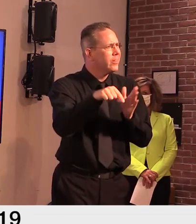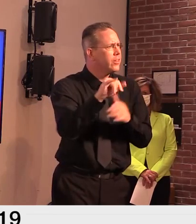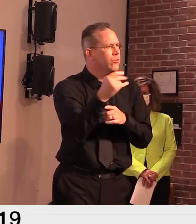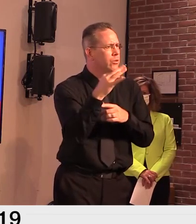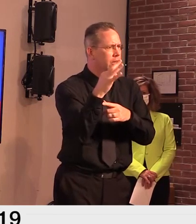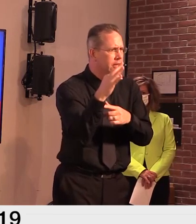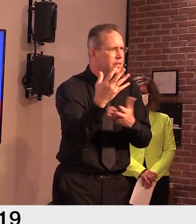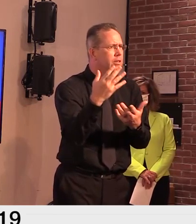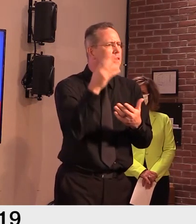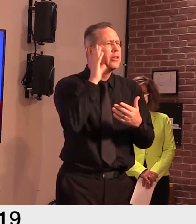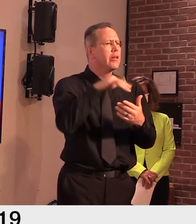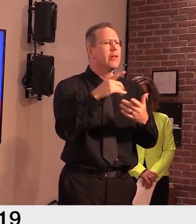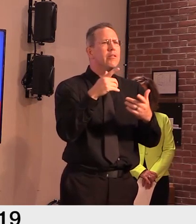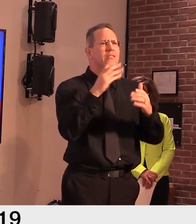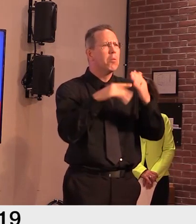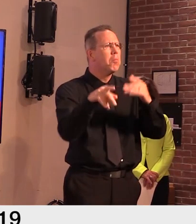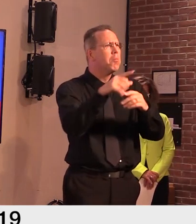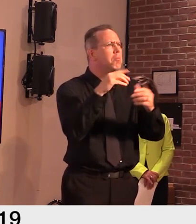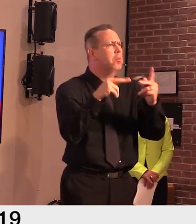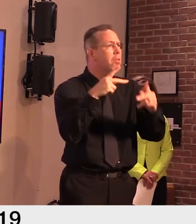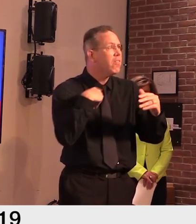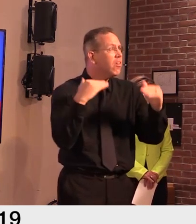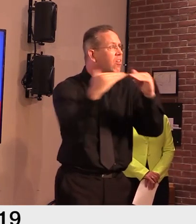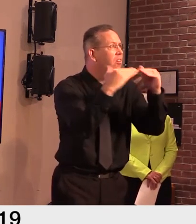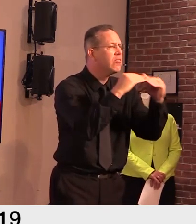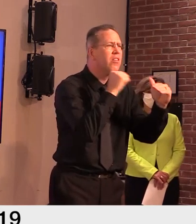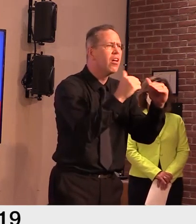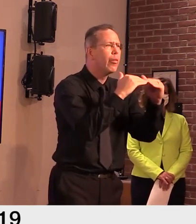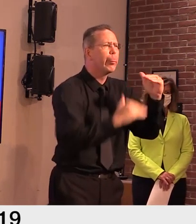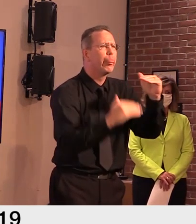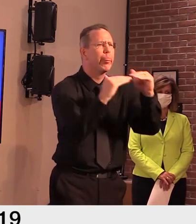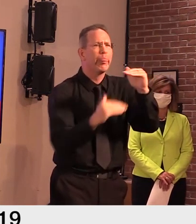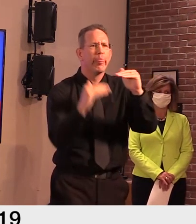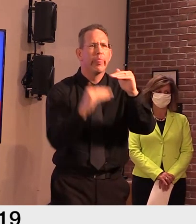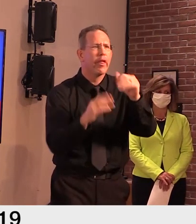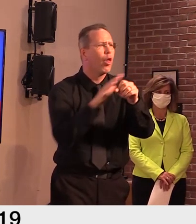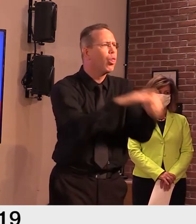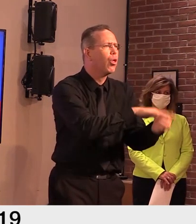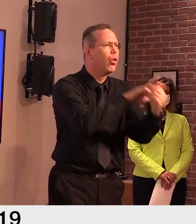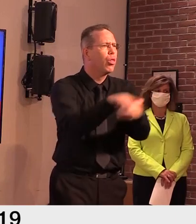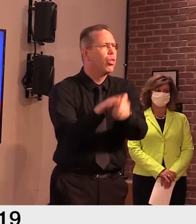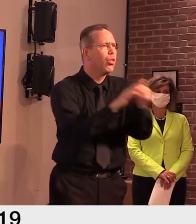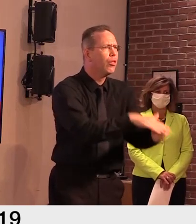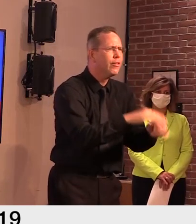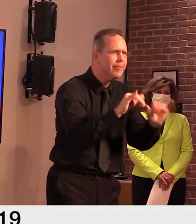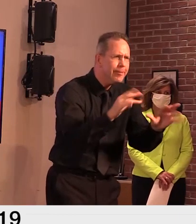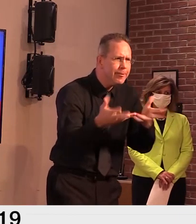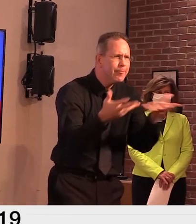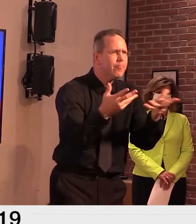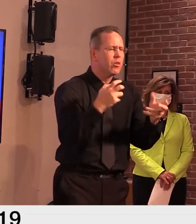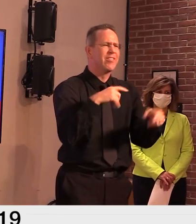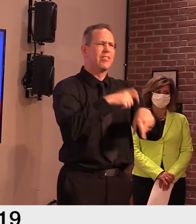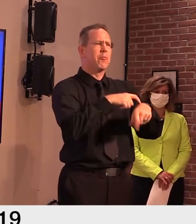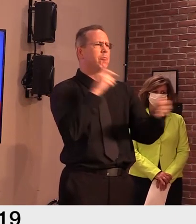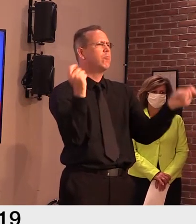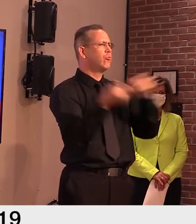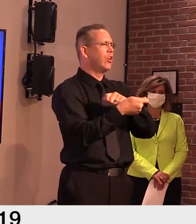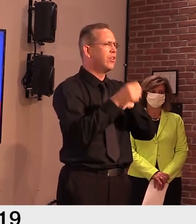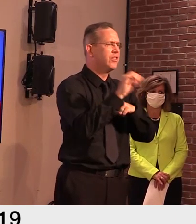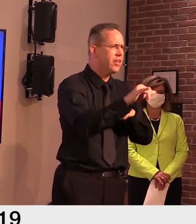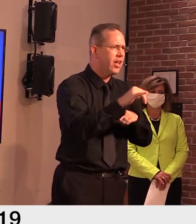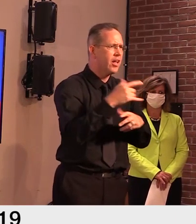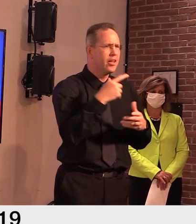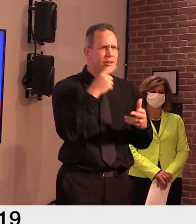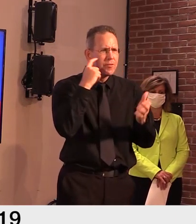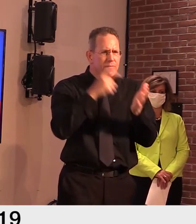what implicit bias or systemic racism even means, and the inequality that still exists